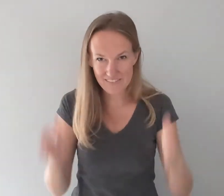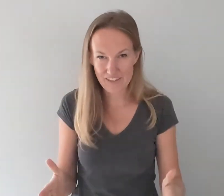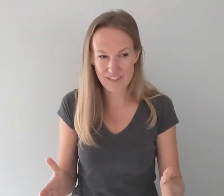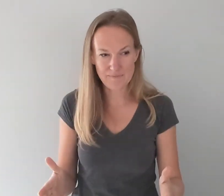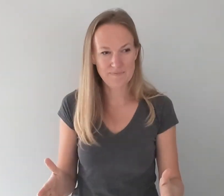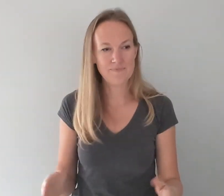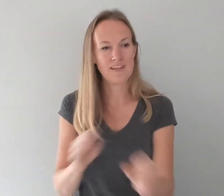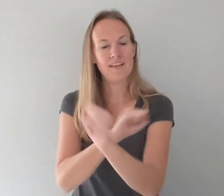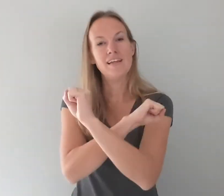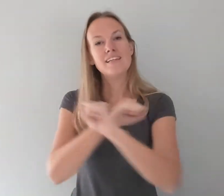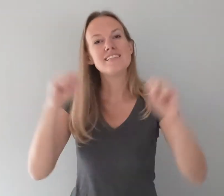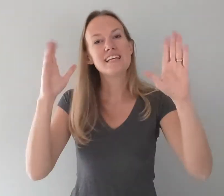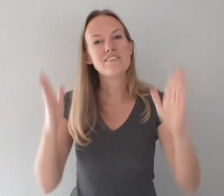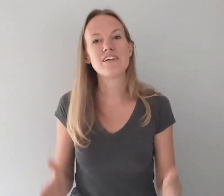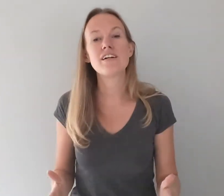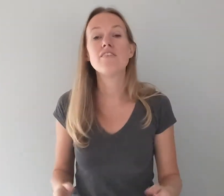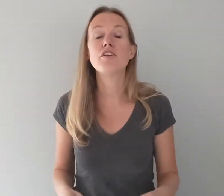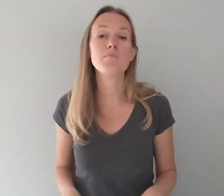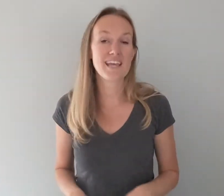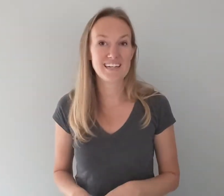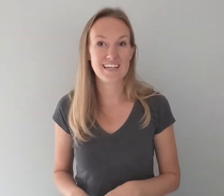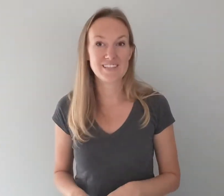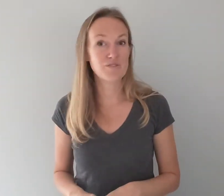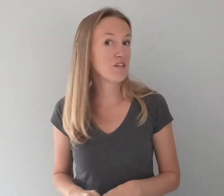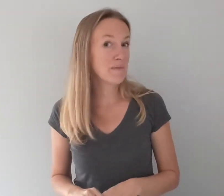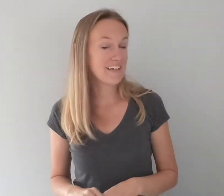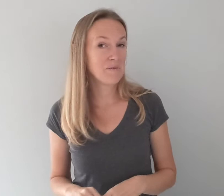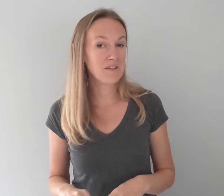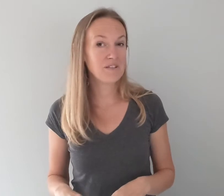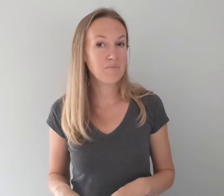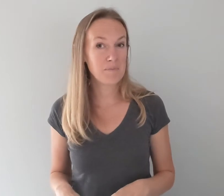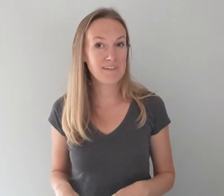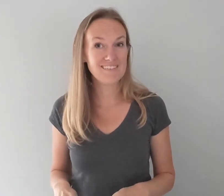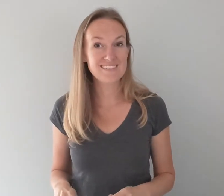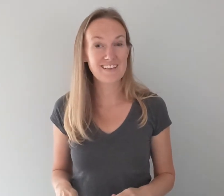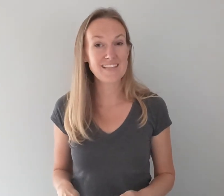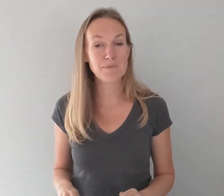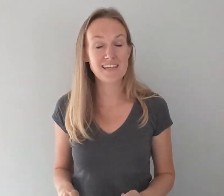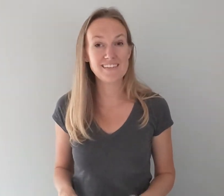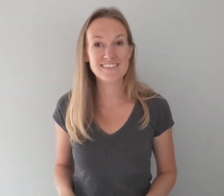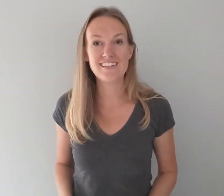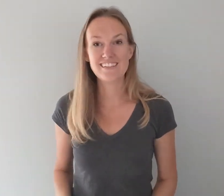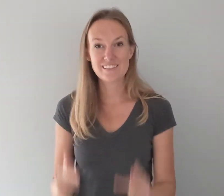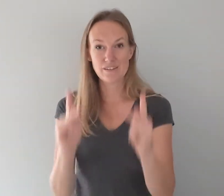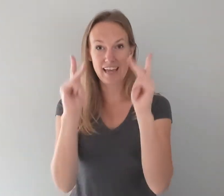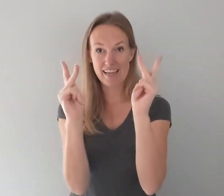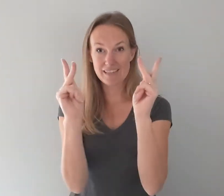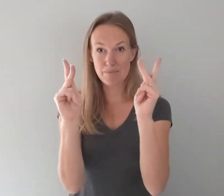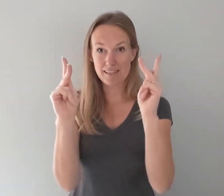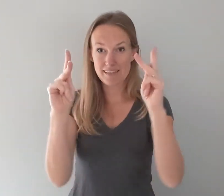Savior. The Savior of humanity. So for humanity, we're gonna do people. So that's P's. So a K is up like this,